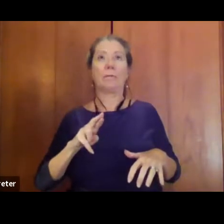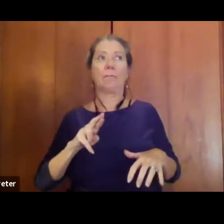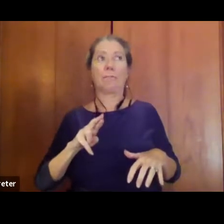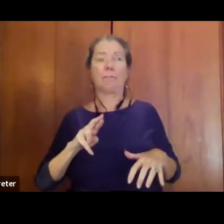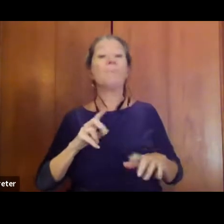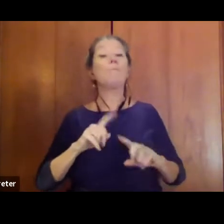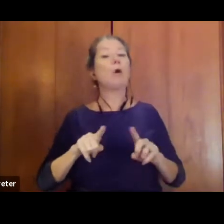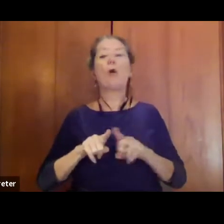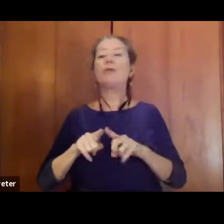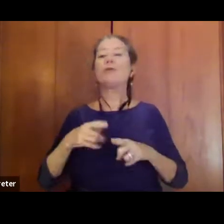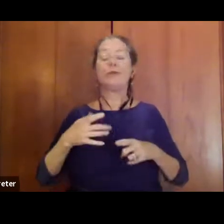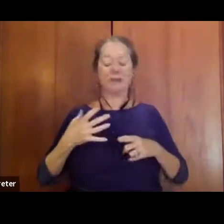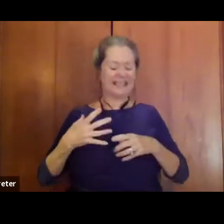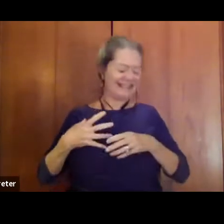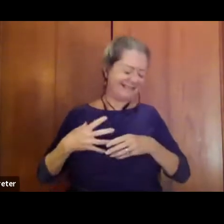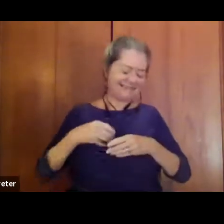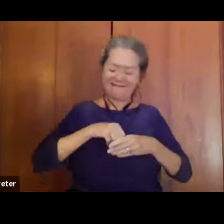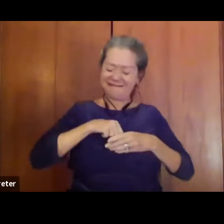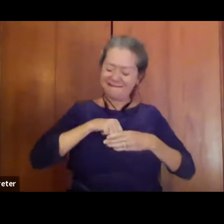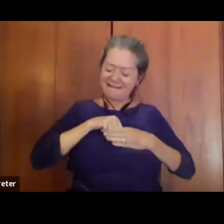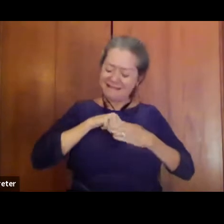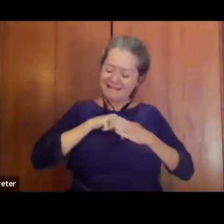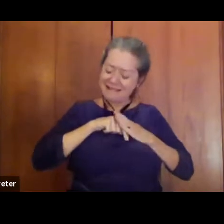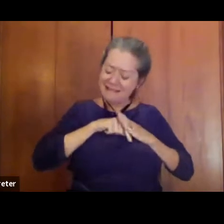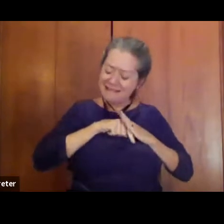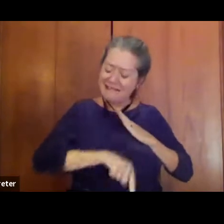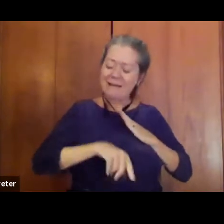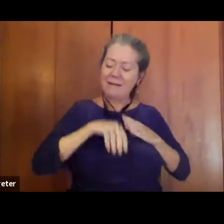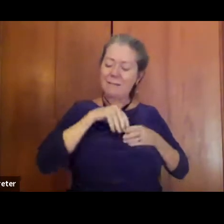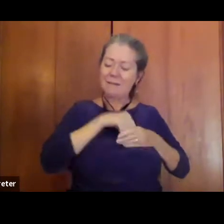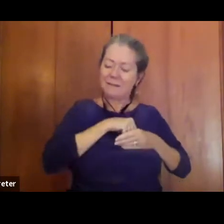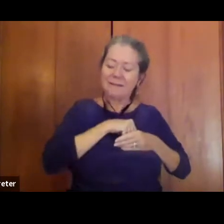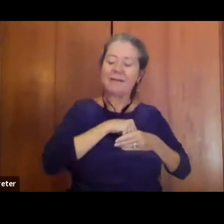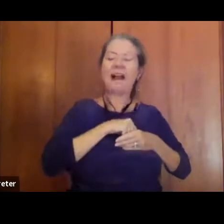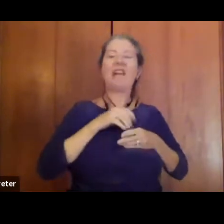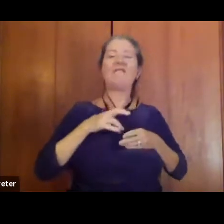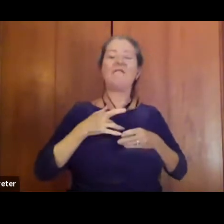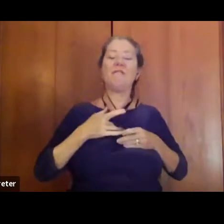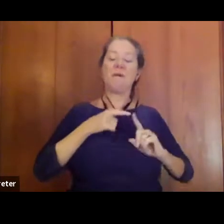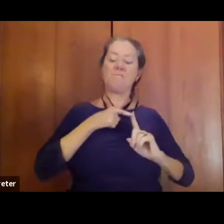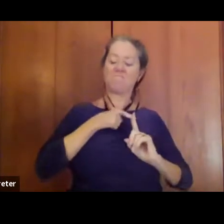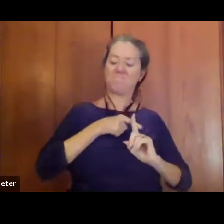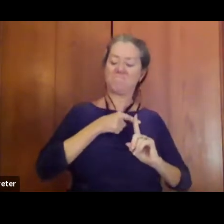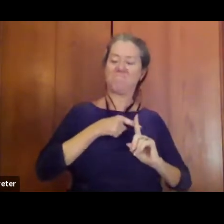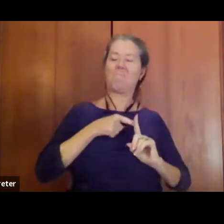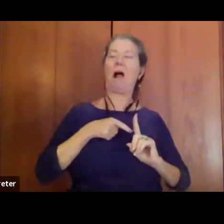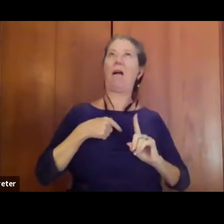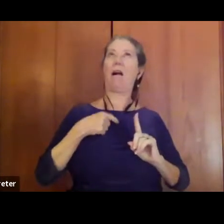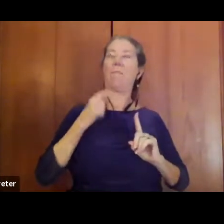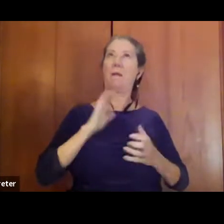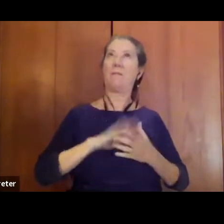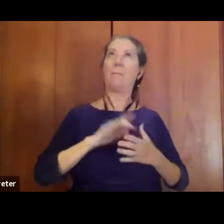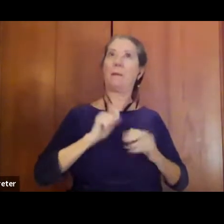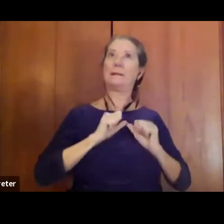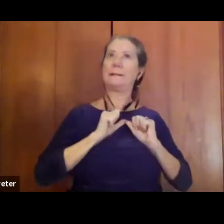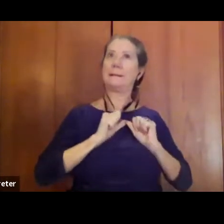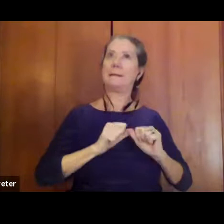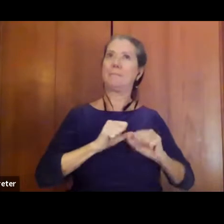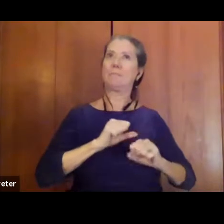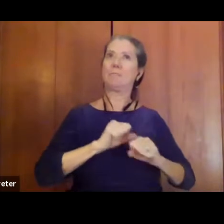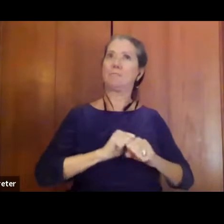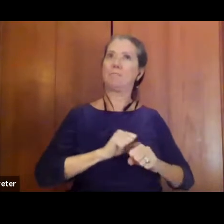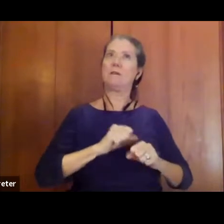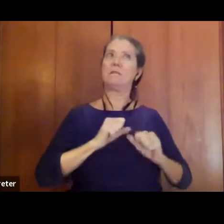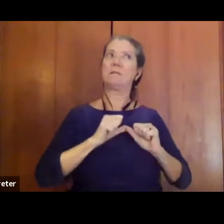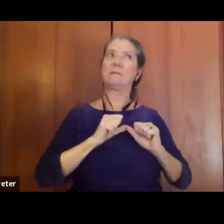of positivity, a belief that I needed to keep going, an uncanny sense of hope. I also realized my story is